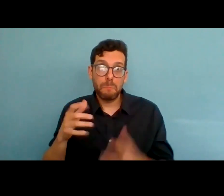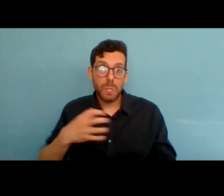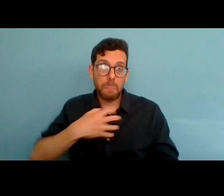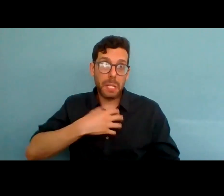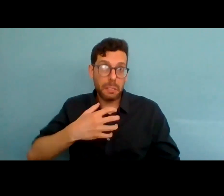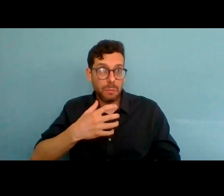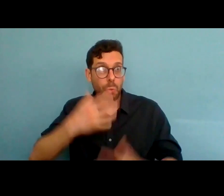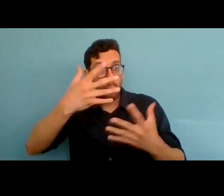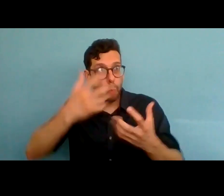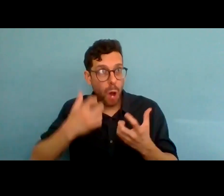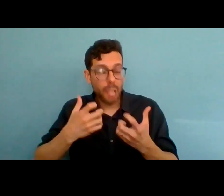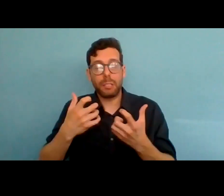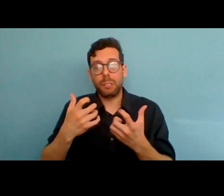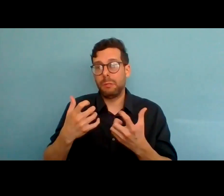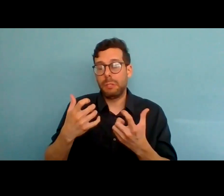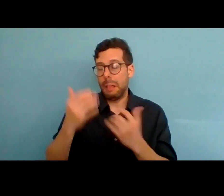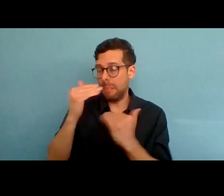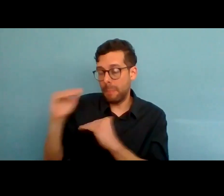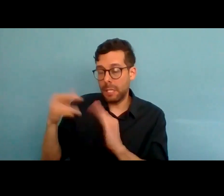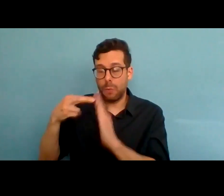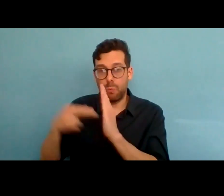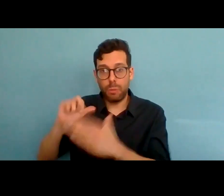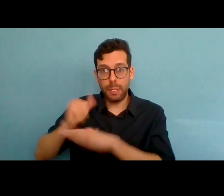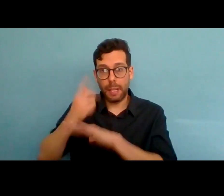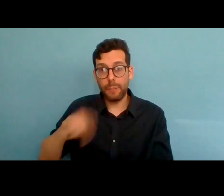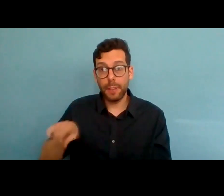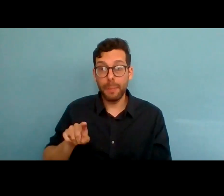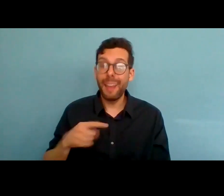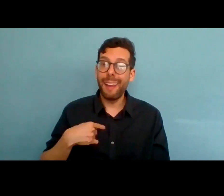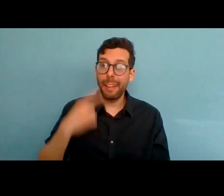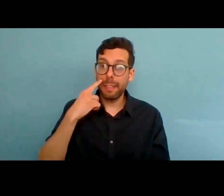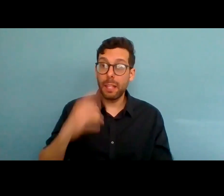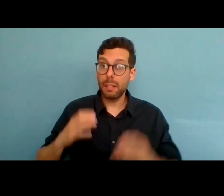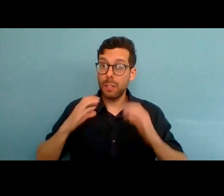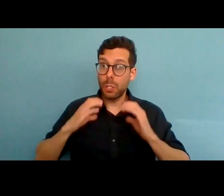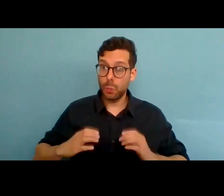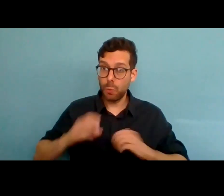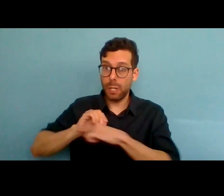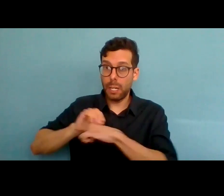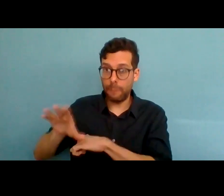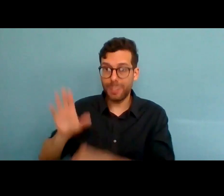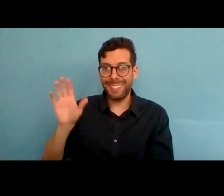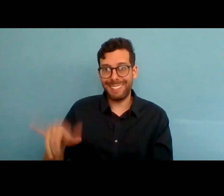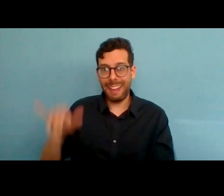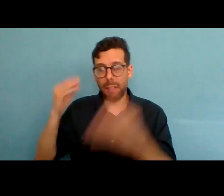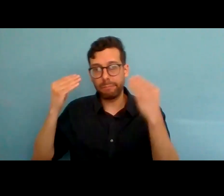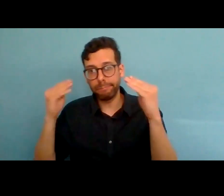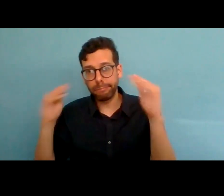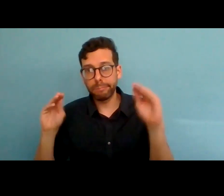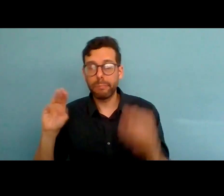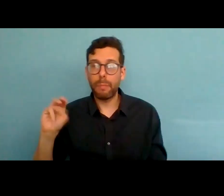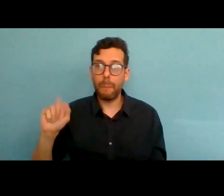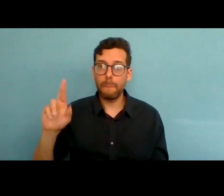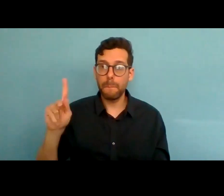that's one answer, right? So it's a consumer-driven market, and I think that's where you'd find a lot of the answers lying. And